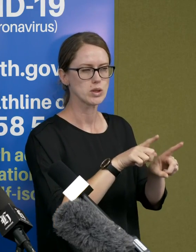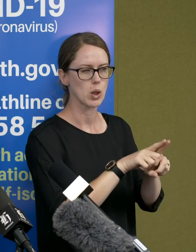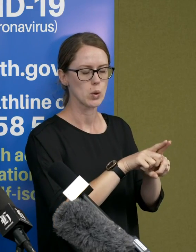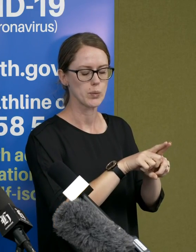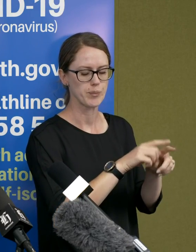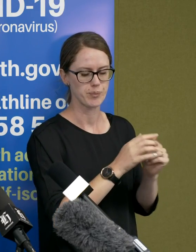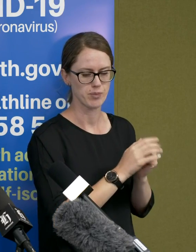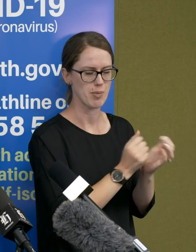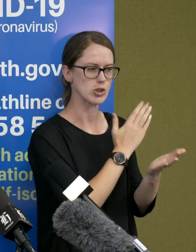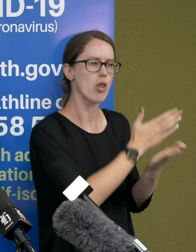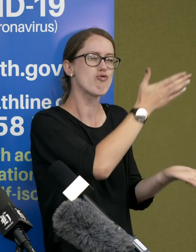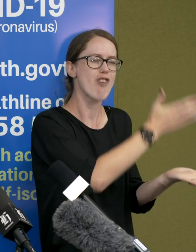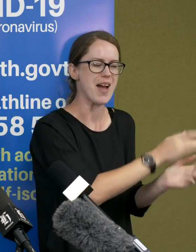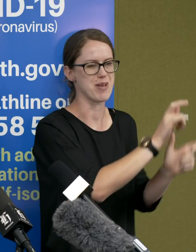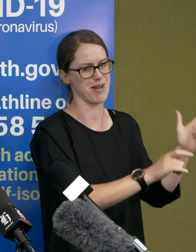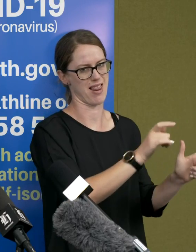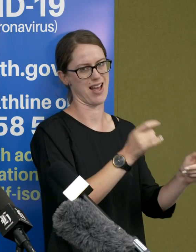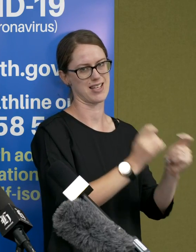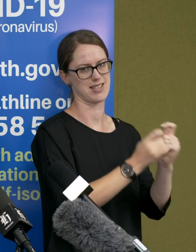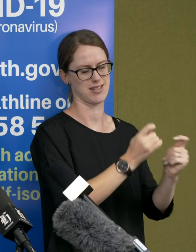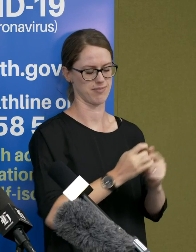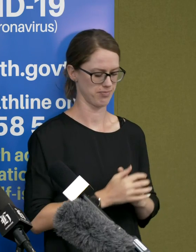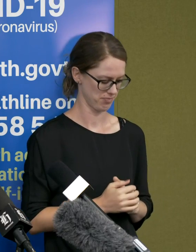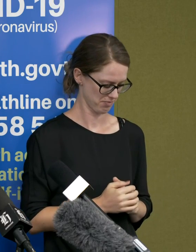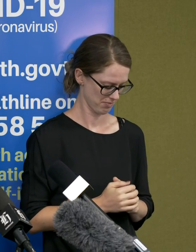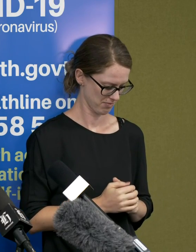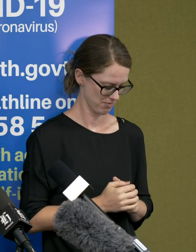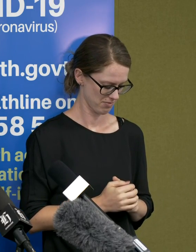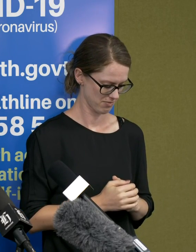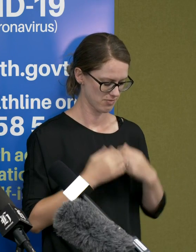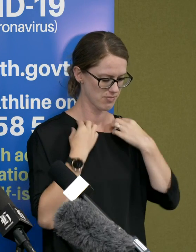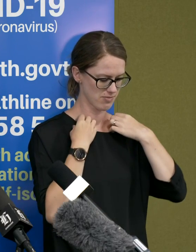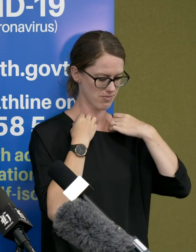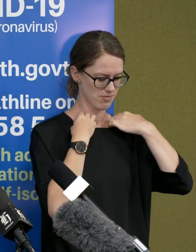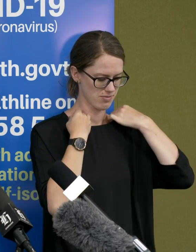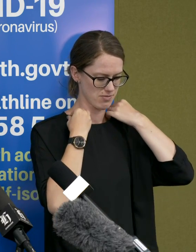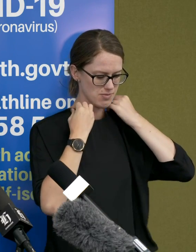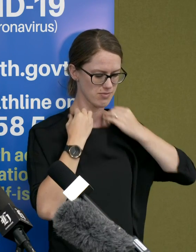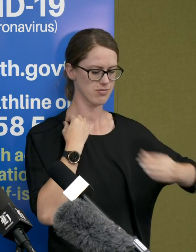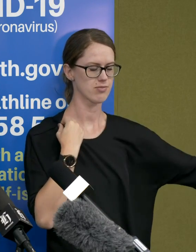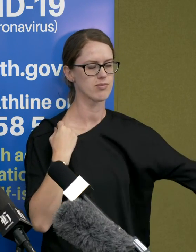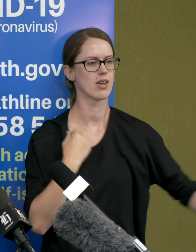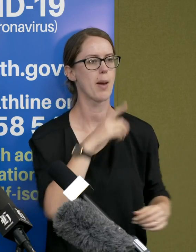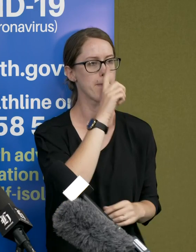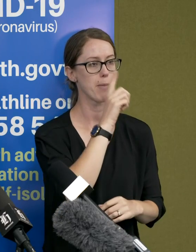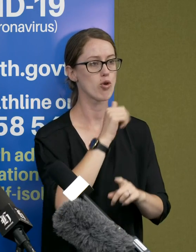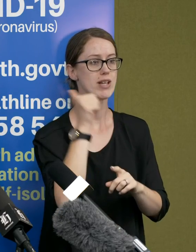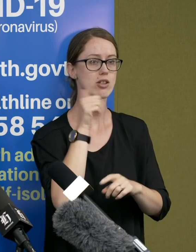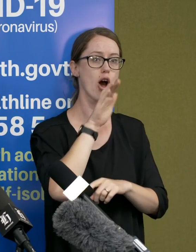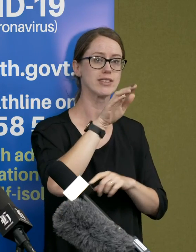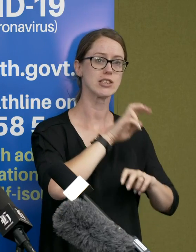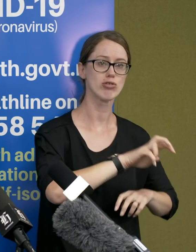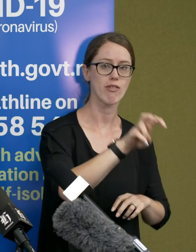ensure that the right people are tested. That is to say, people with a history of recent overseas travel or